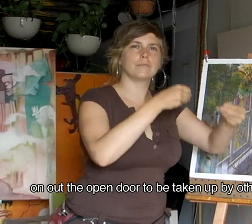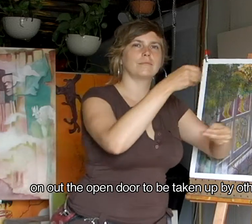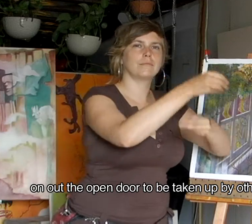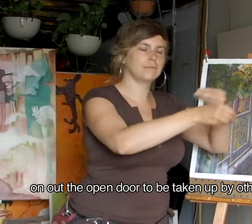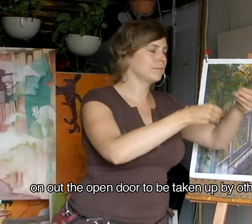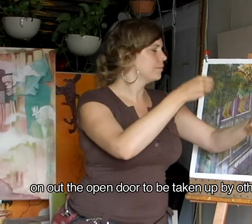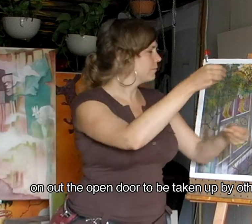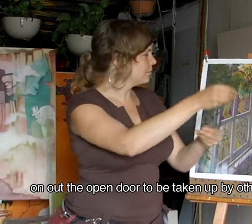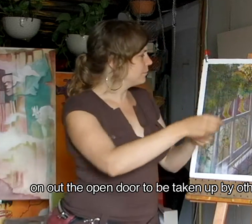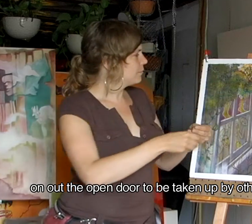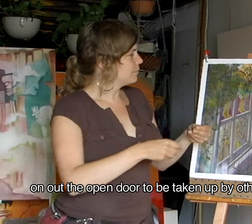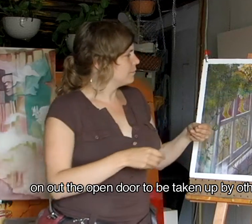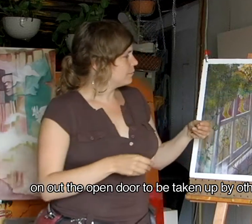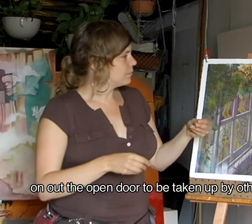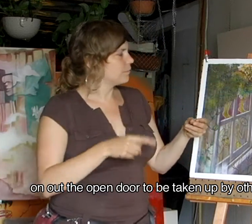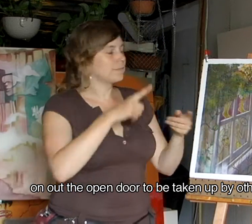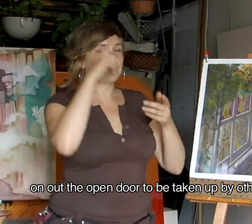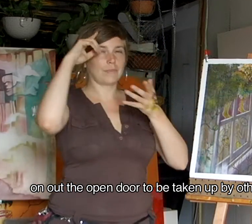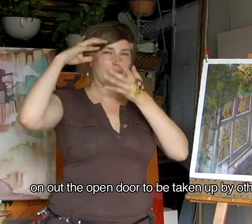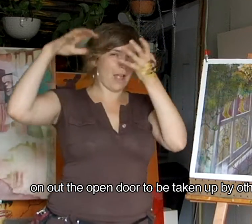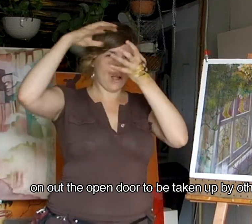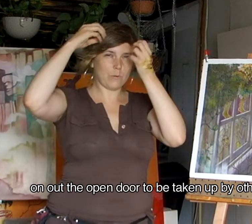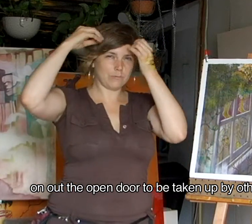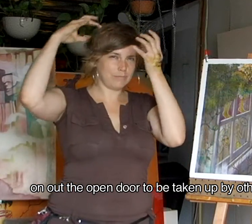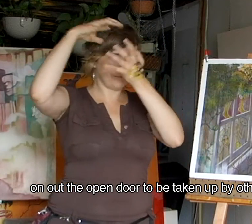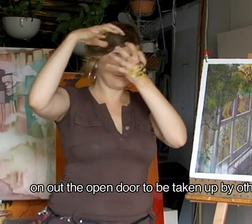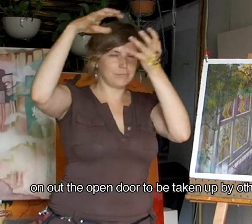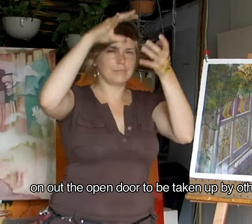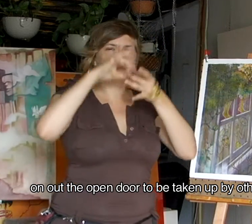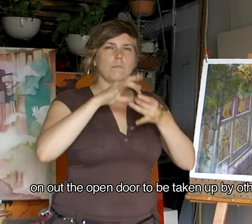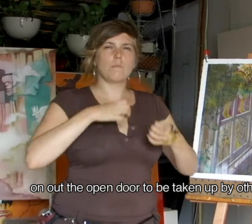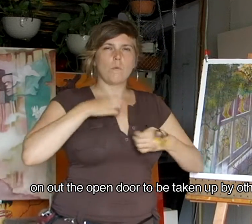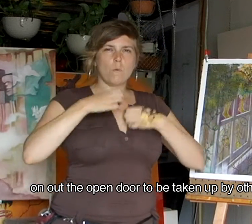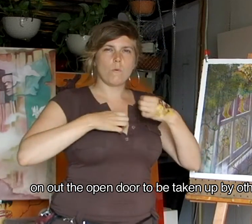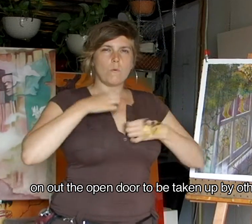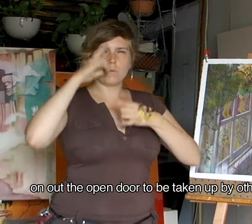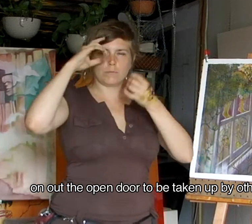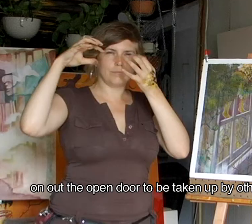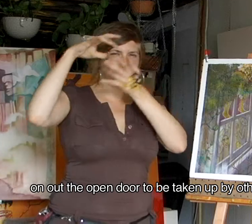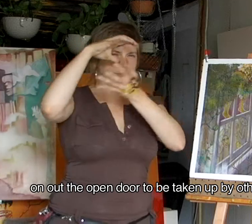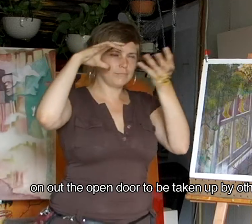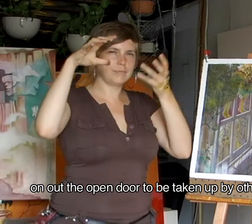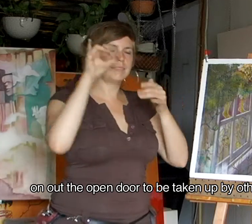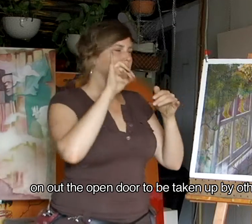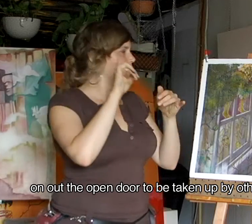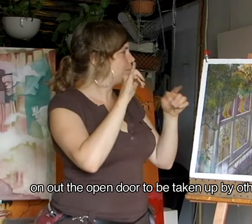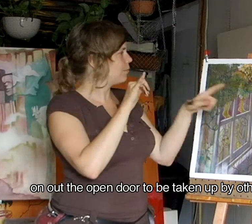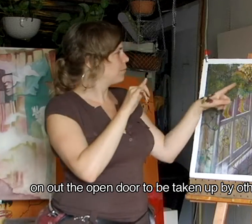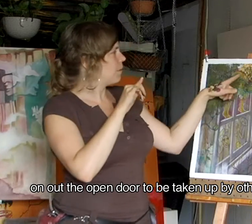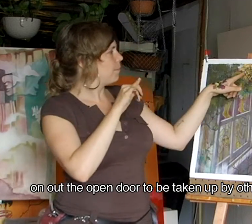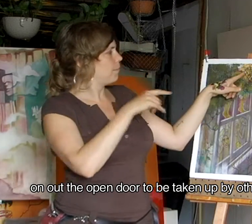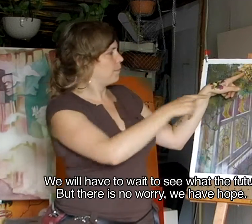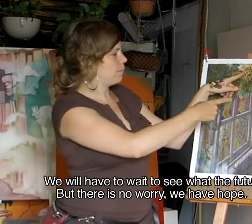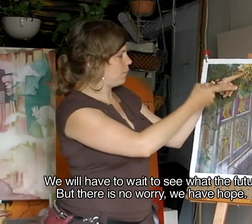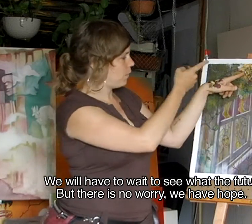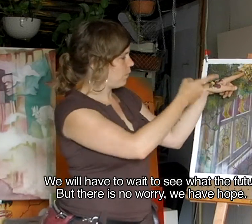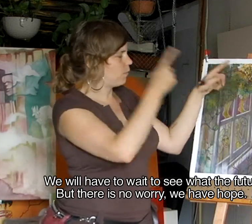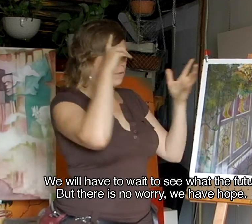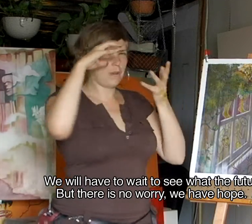there is a way forward through the door. And we see people lined up outside the door, watching